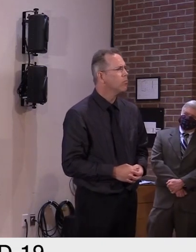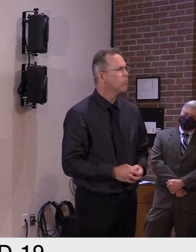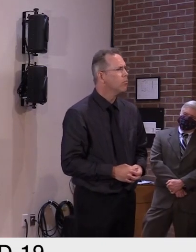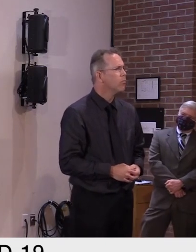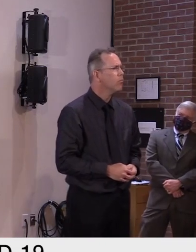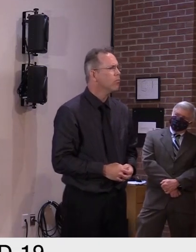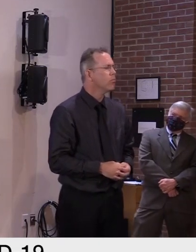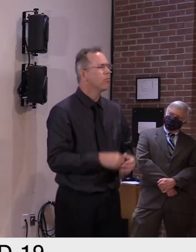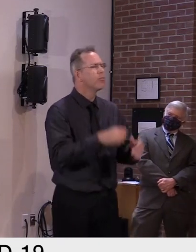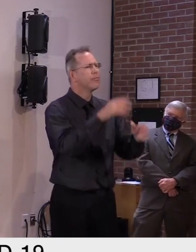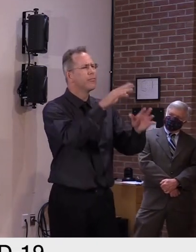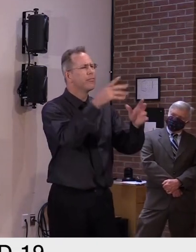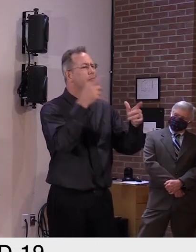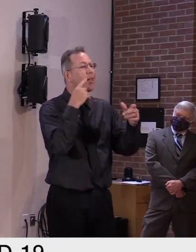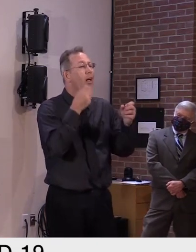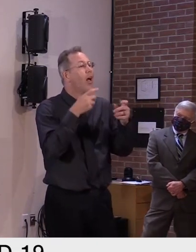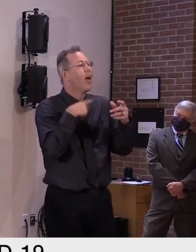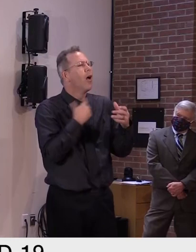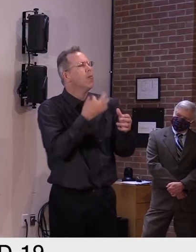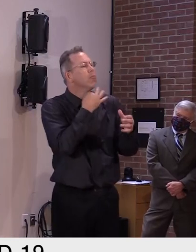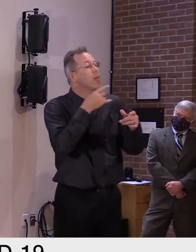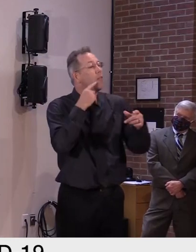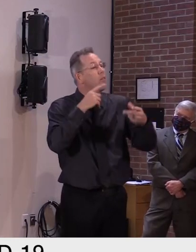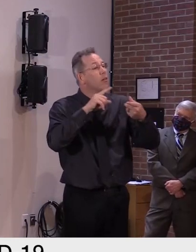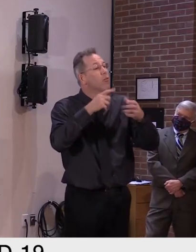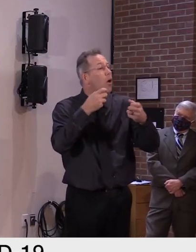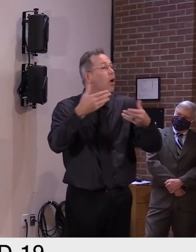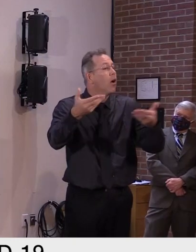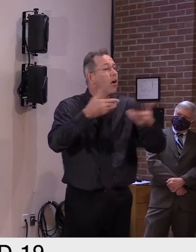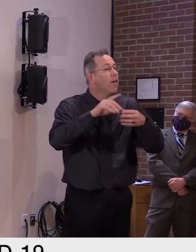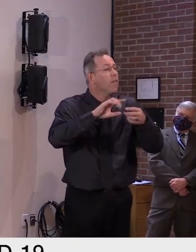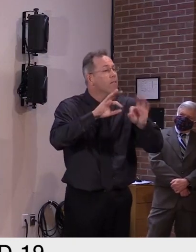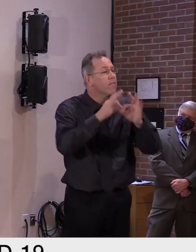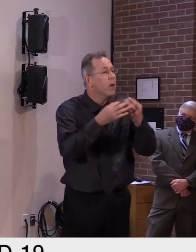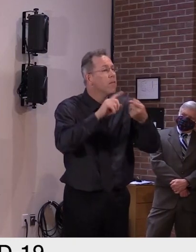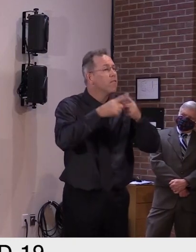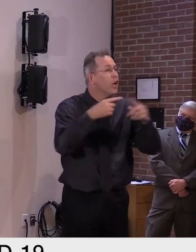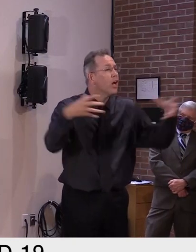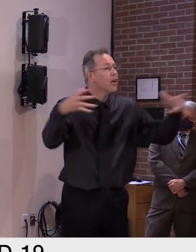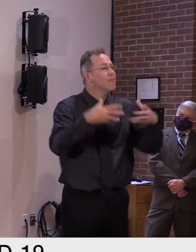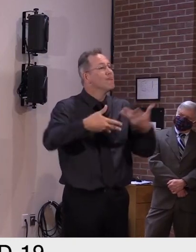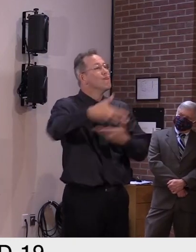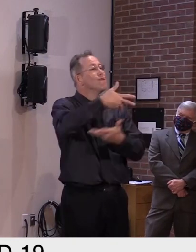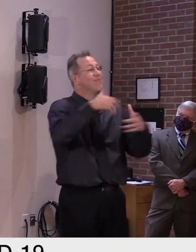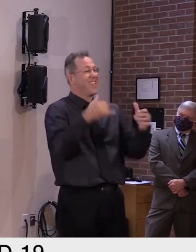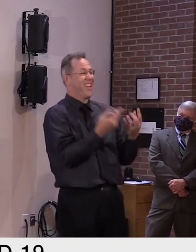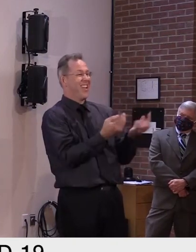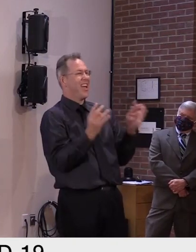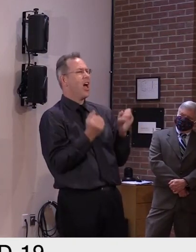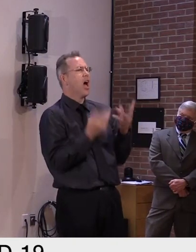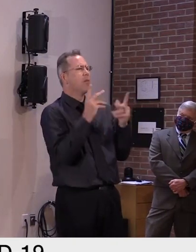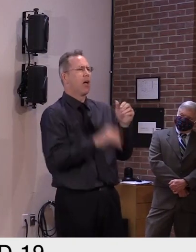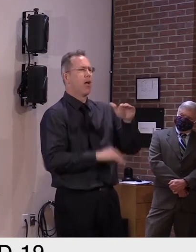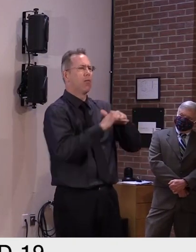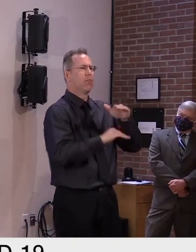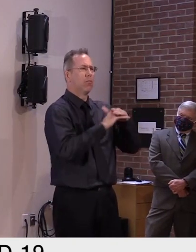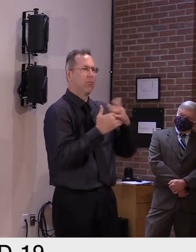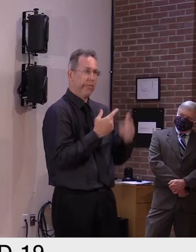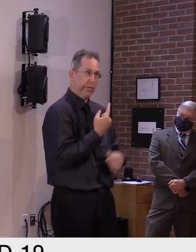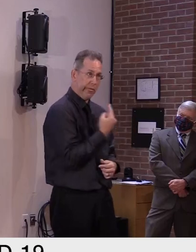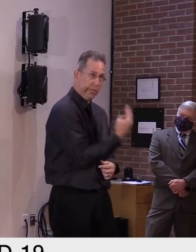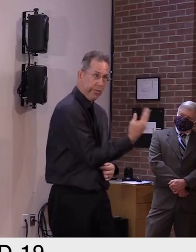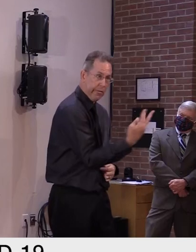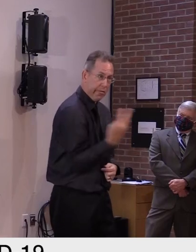now, originally contact tracing, there were maybe two contacts. Then as we started dealing